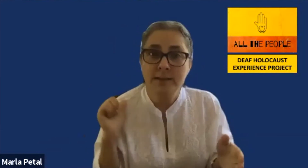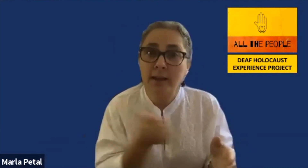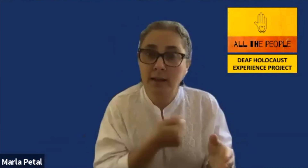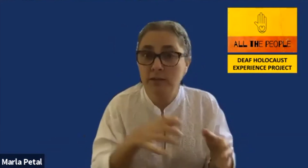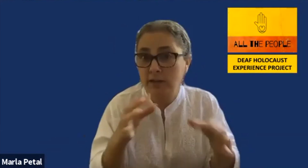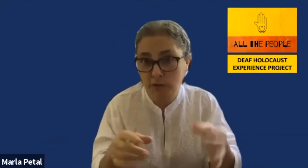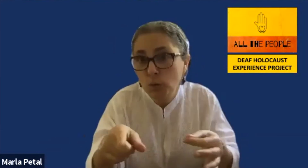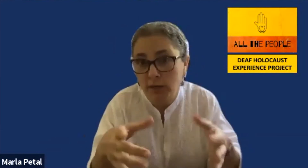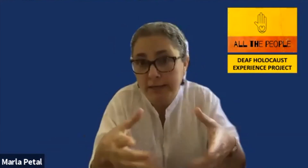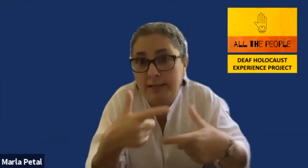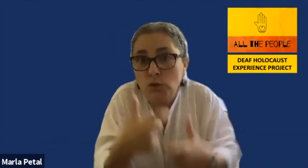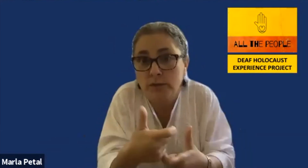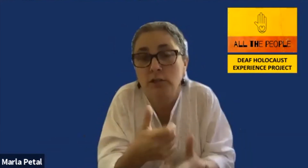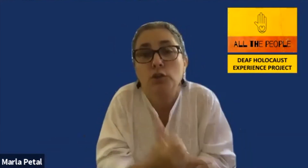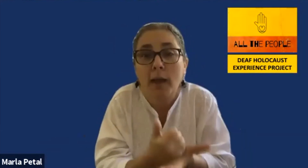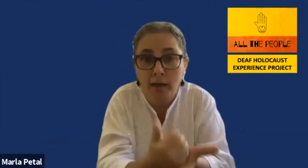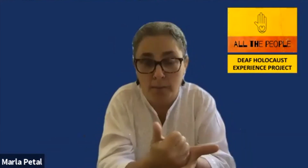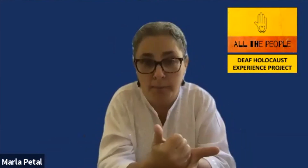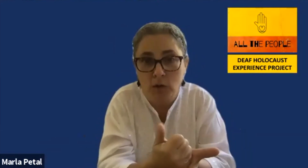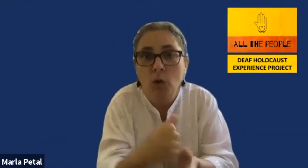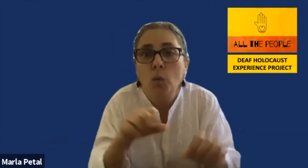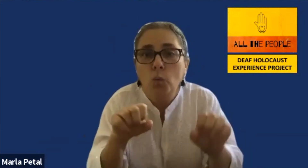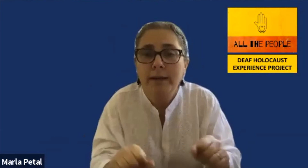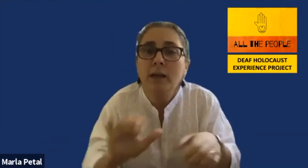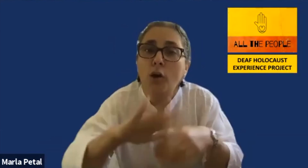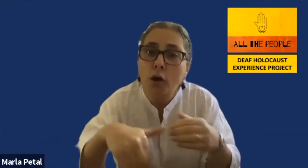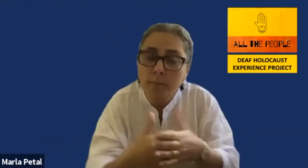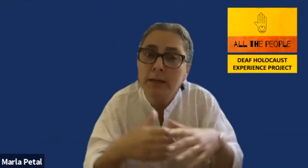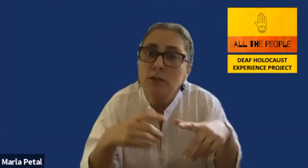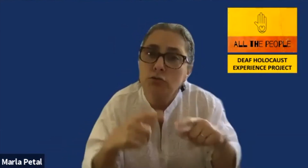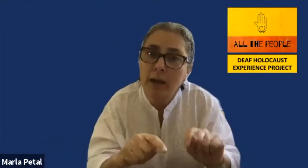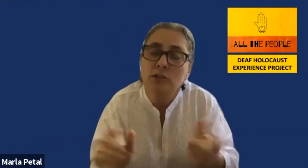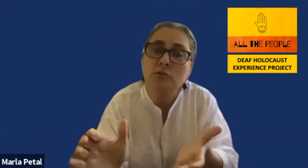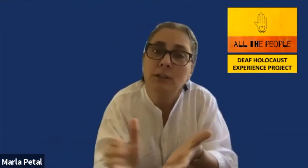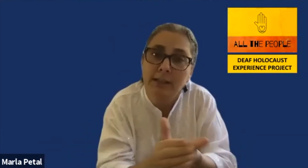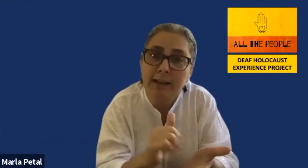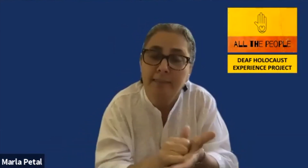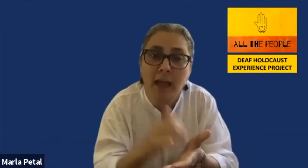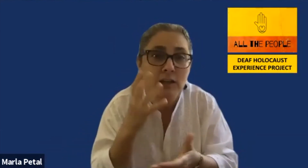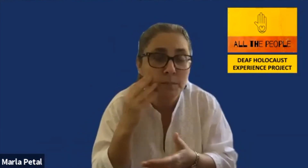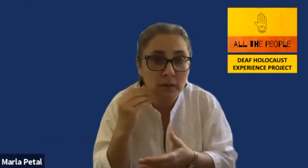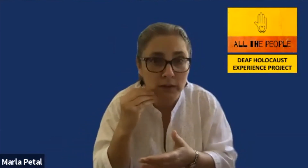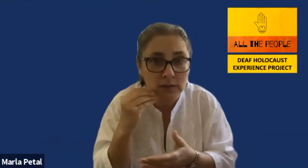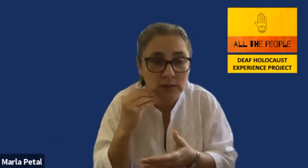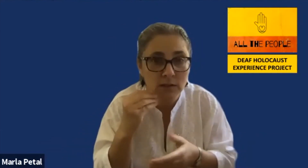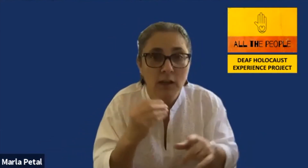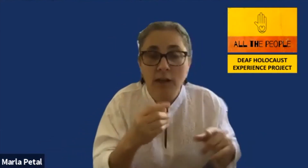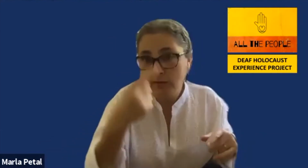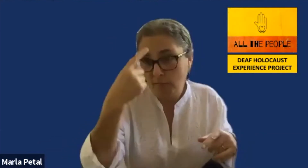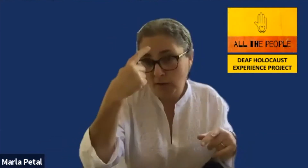ourselves, if you are interested to help, we can all be trying to collect that experience. As far